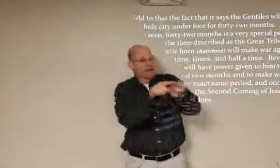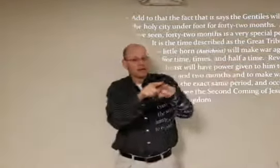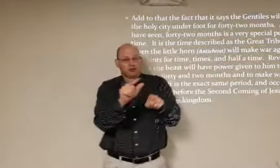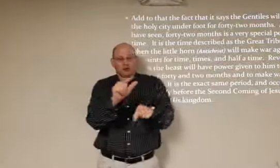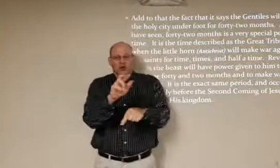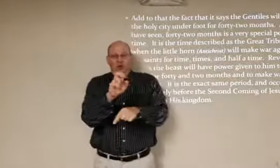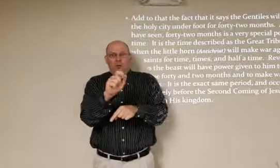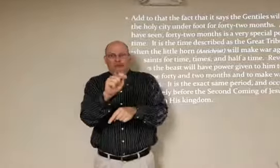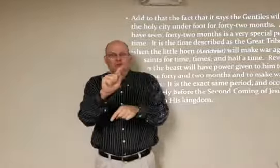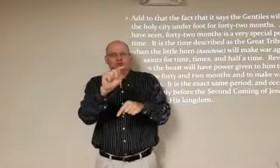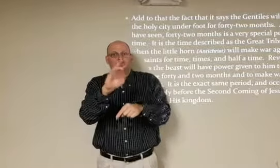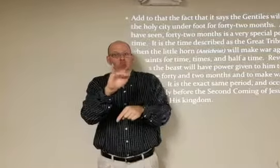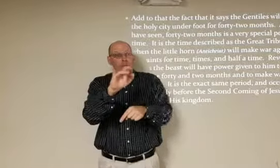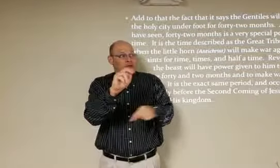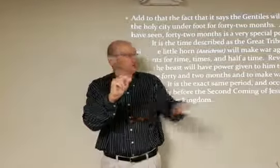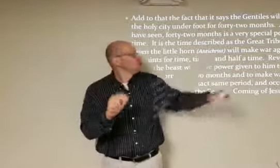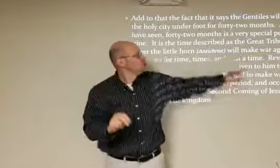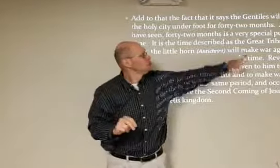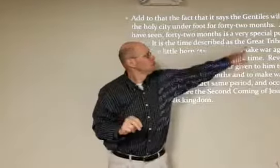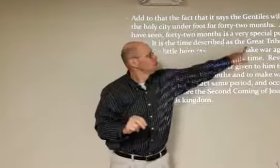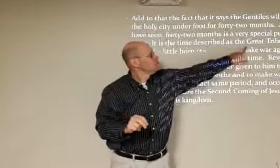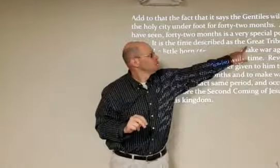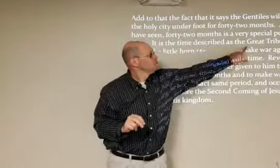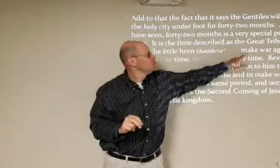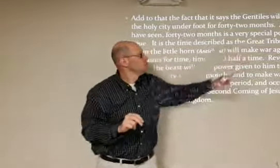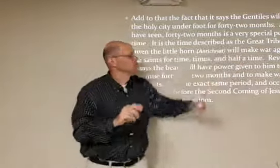It is the time described as the Great Tribulation,